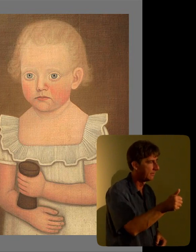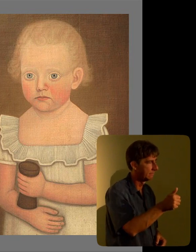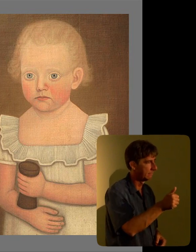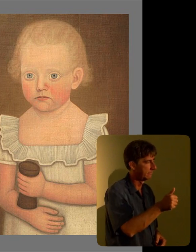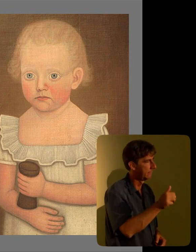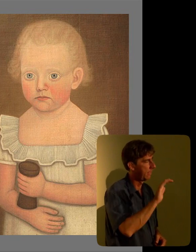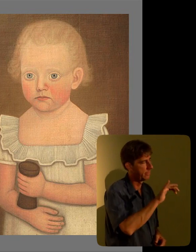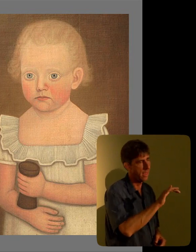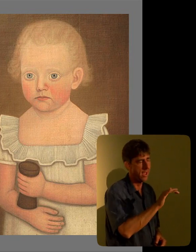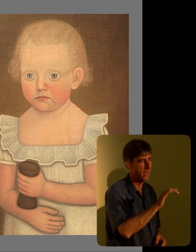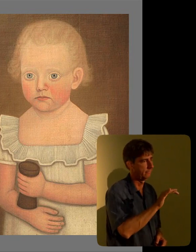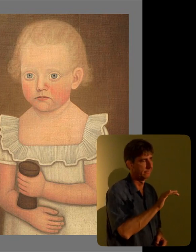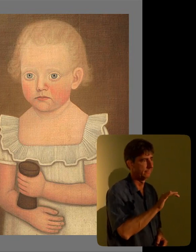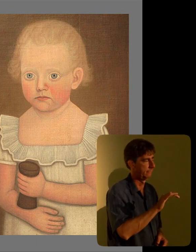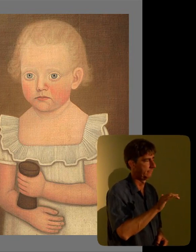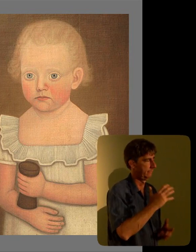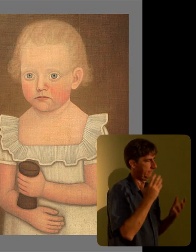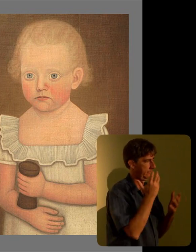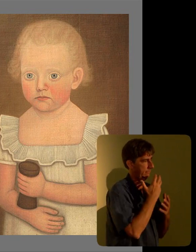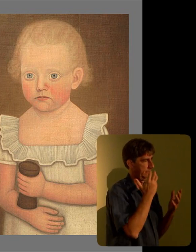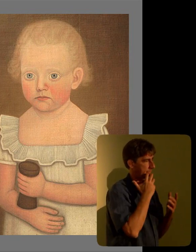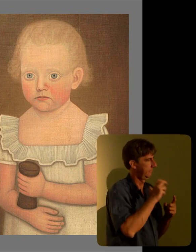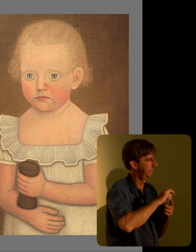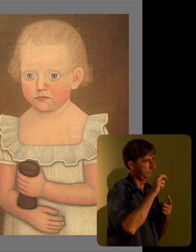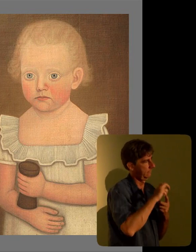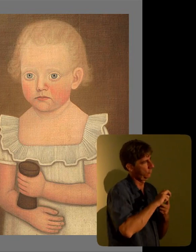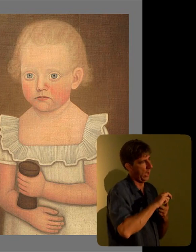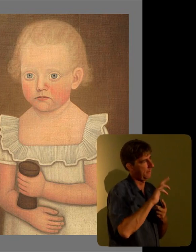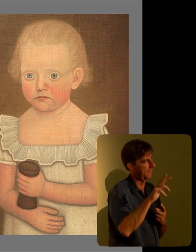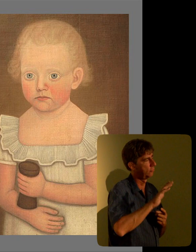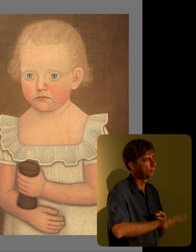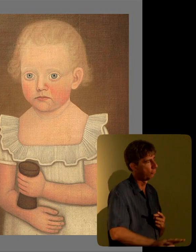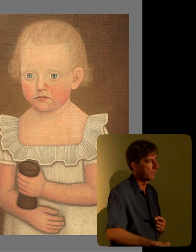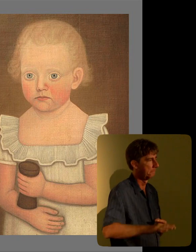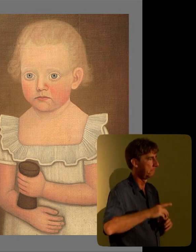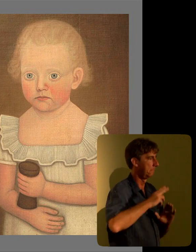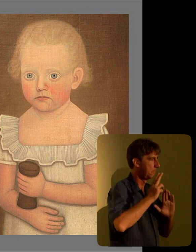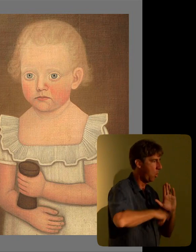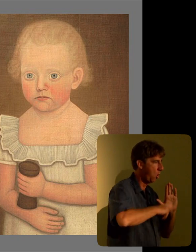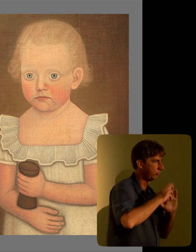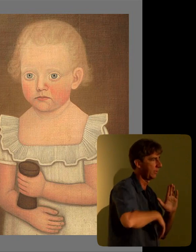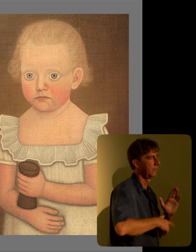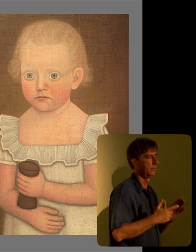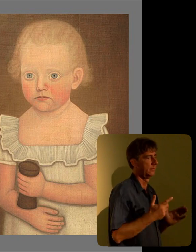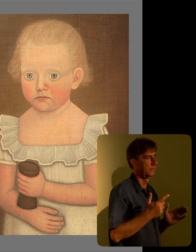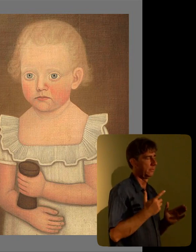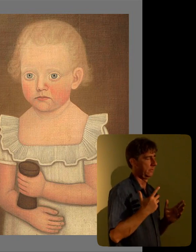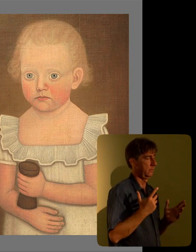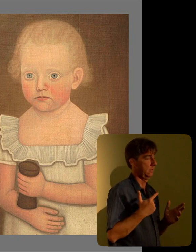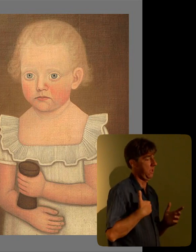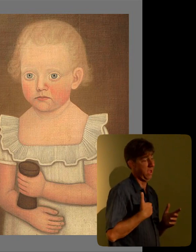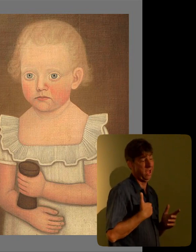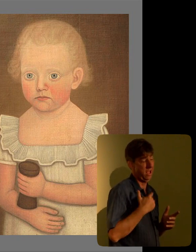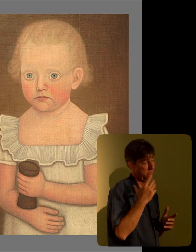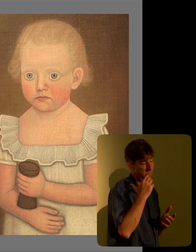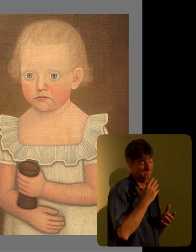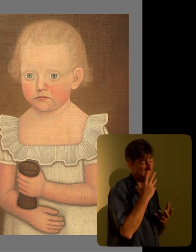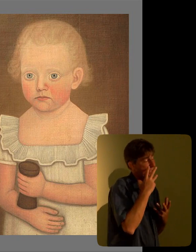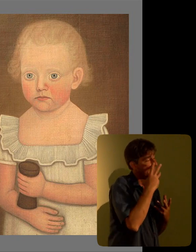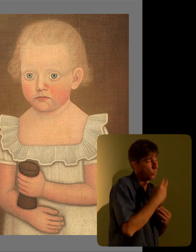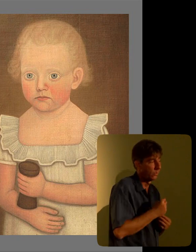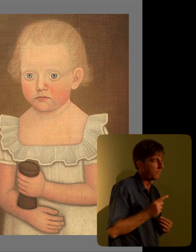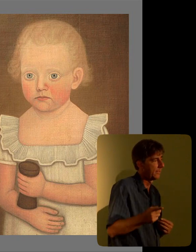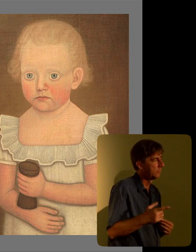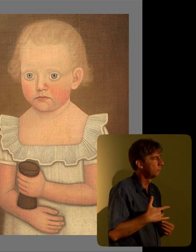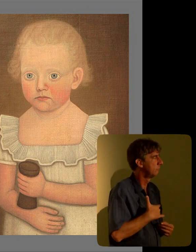stunning example of Brewster's portraits of children, a beautiful beautiful, I think, example of the